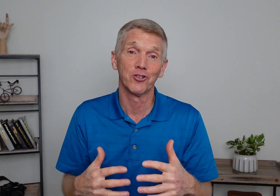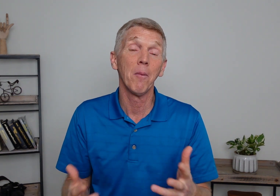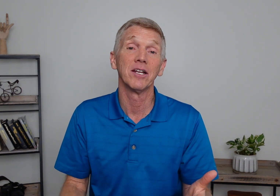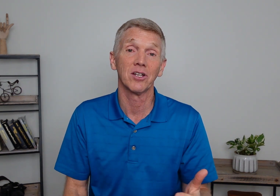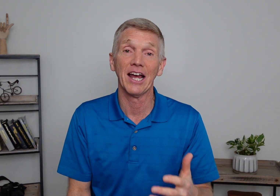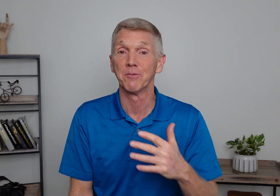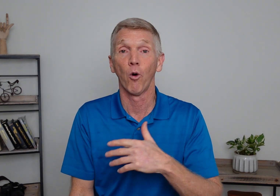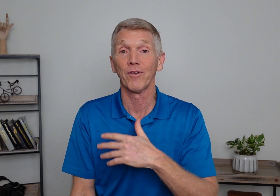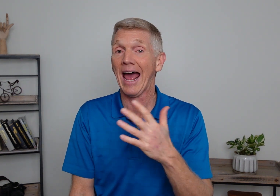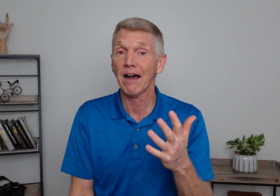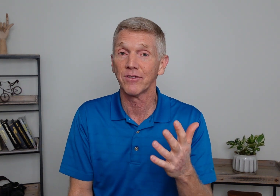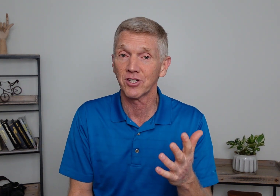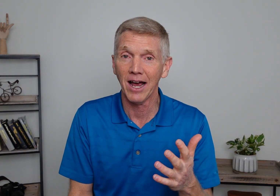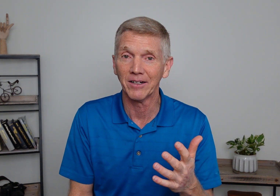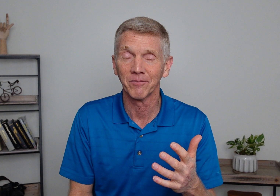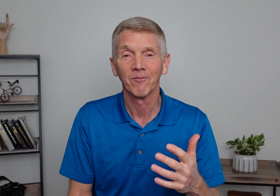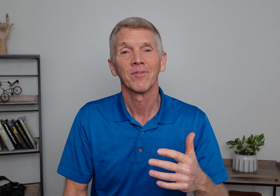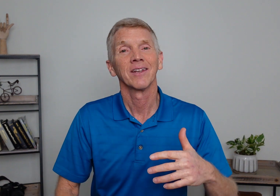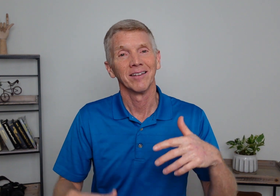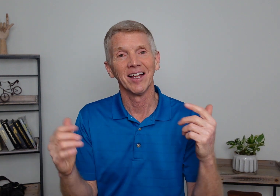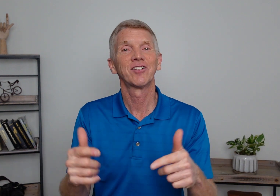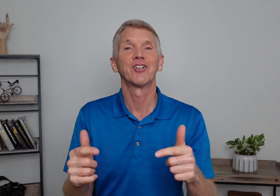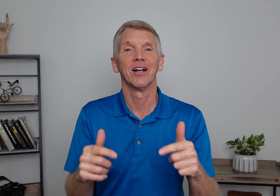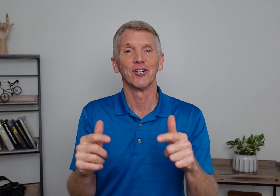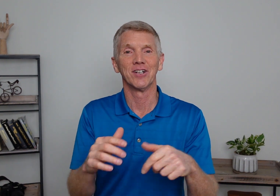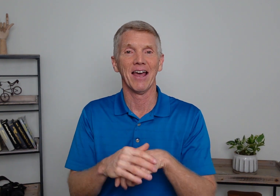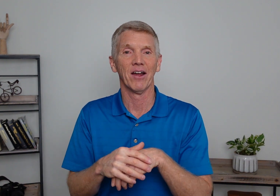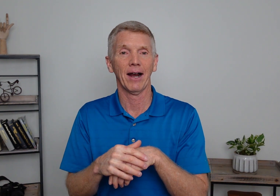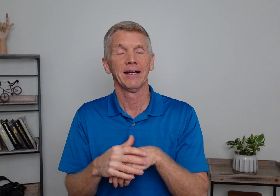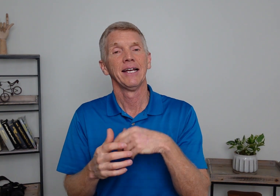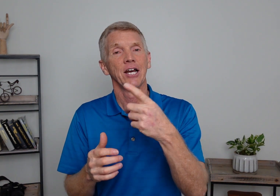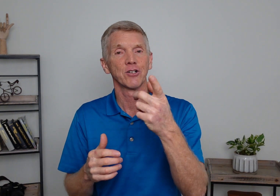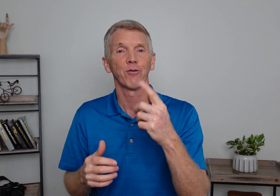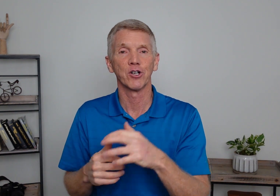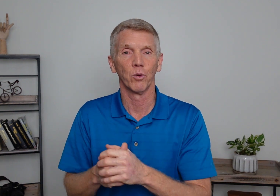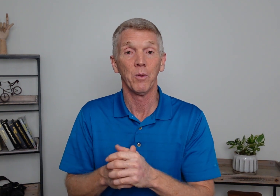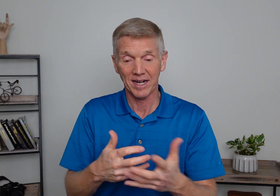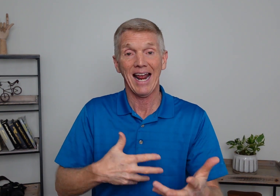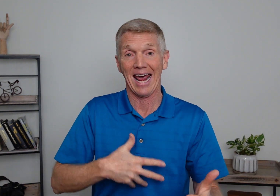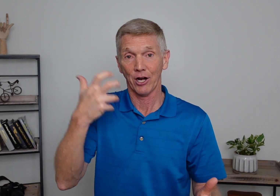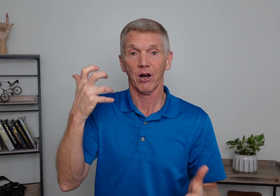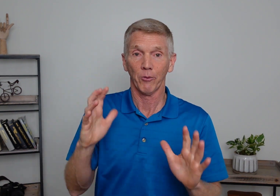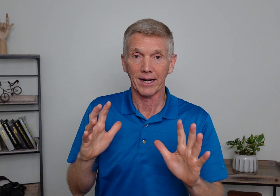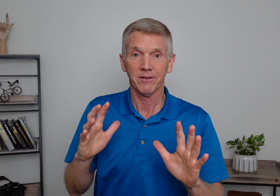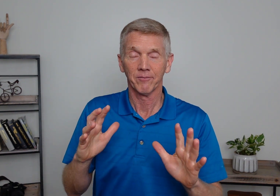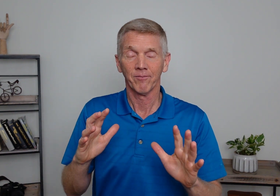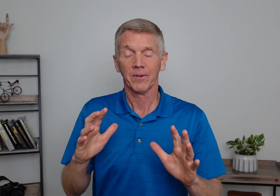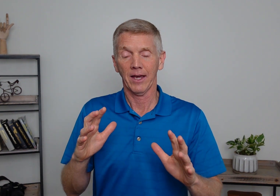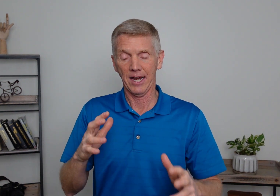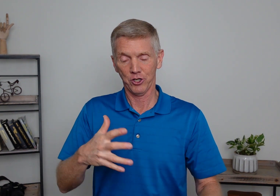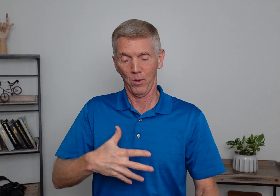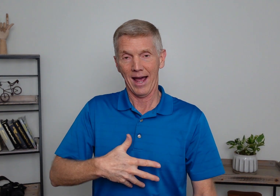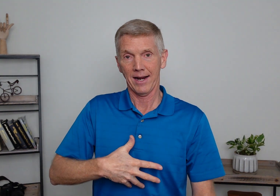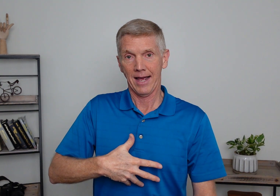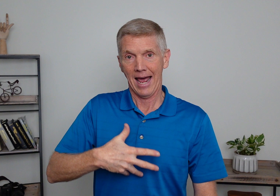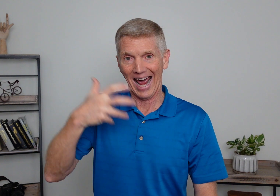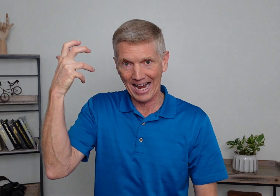many signs more than half the sign. Let's get you to understand that, right? Here's the first one. We did anger already, okay, so we had